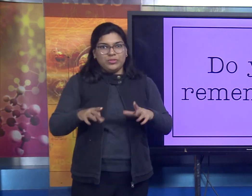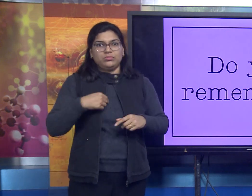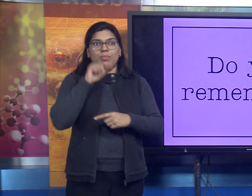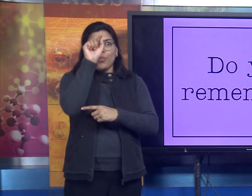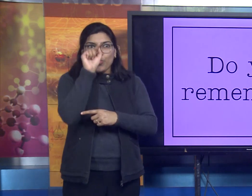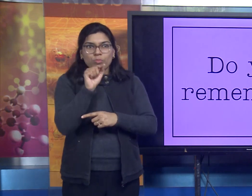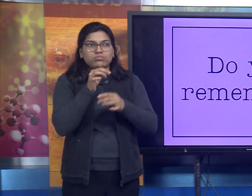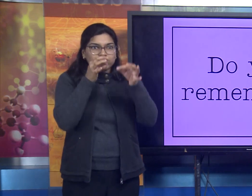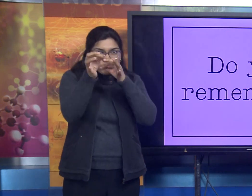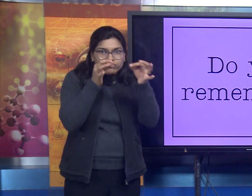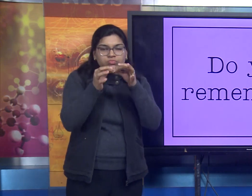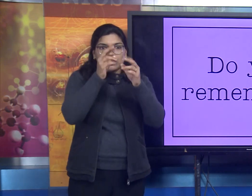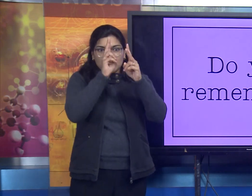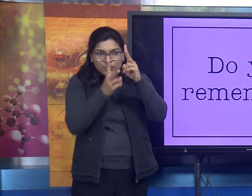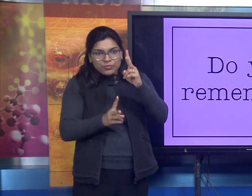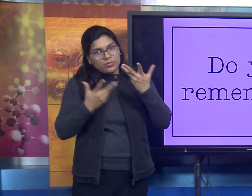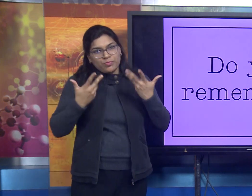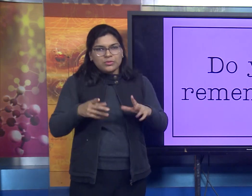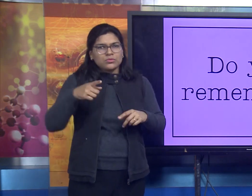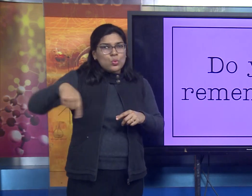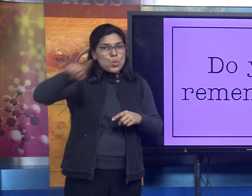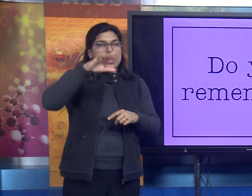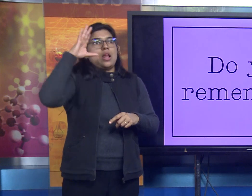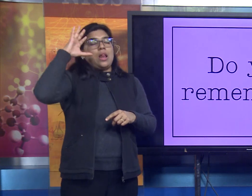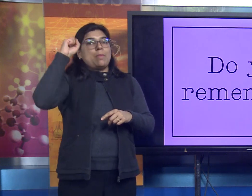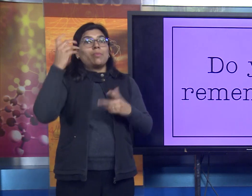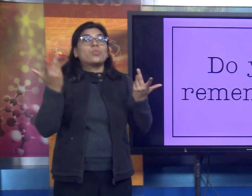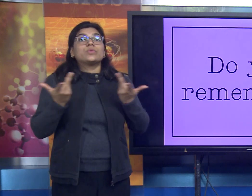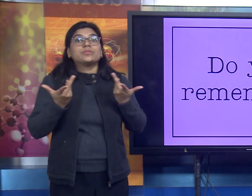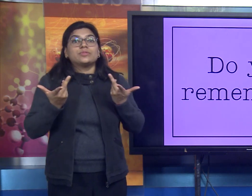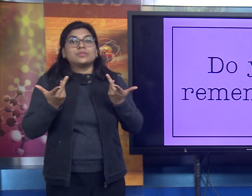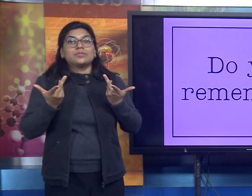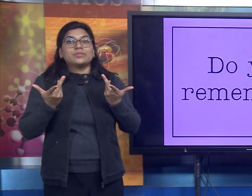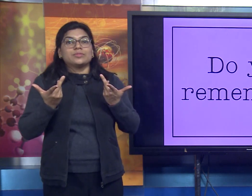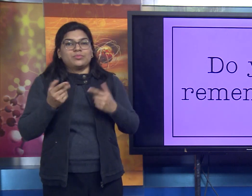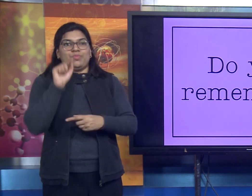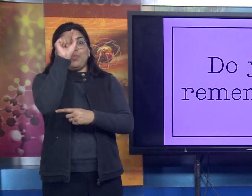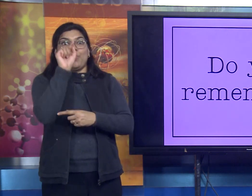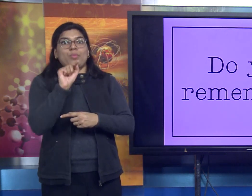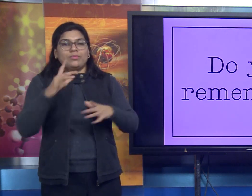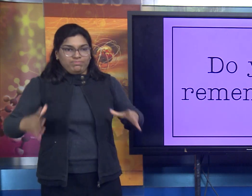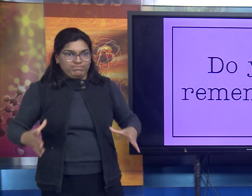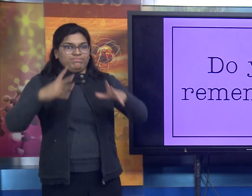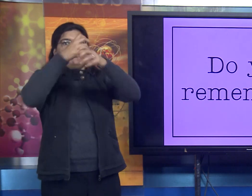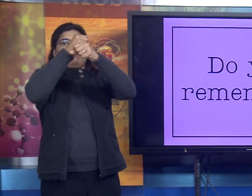Whatever we covered till now, we explained everything, and you have to remember all the